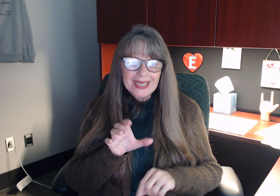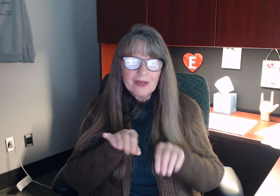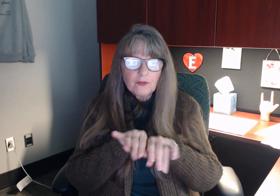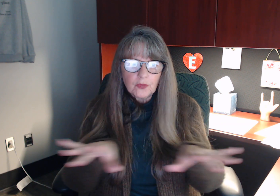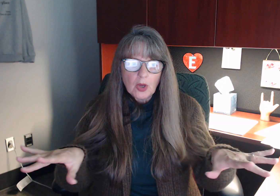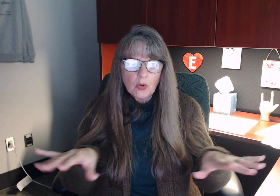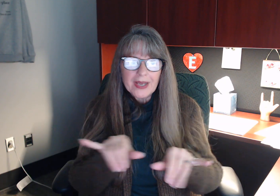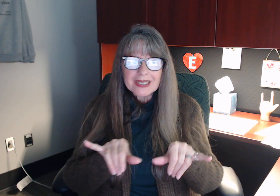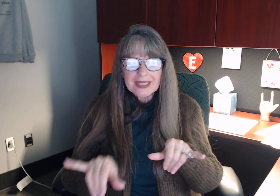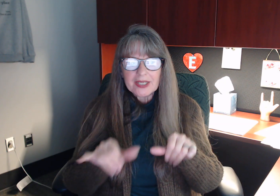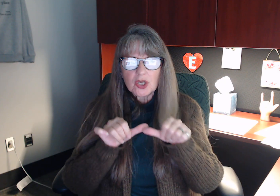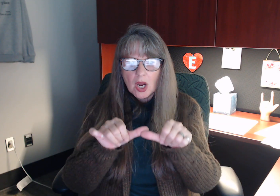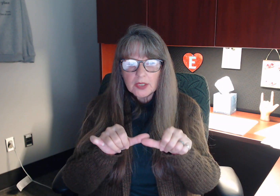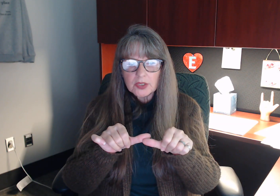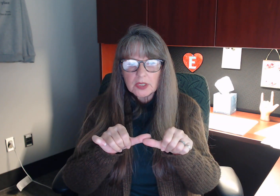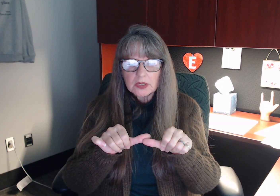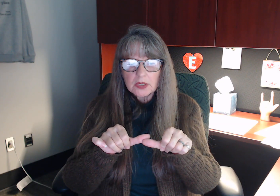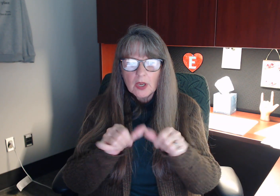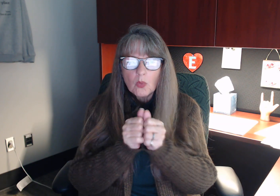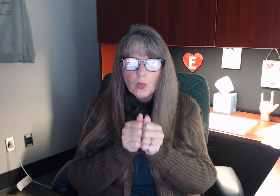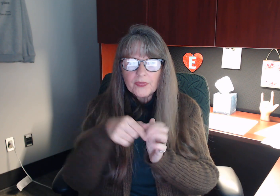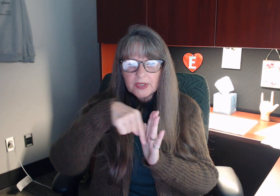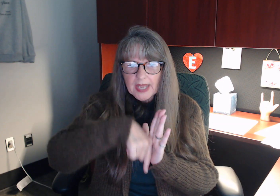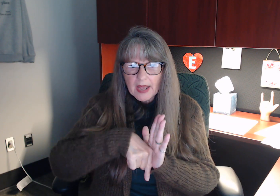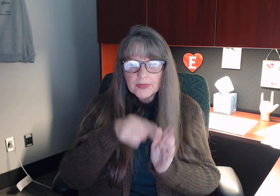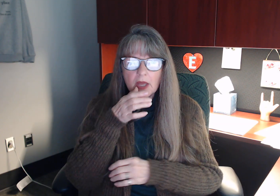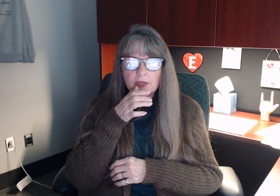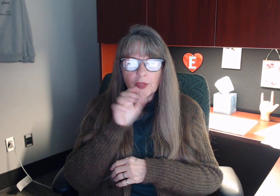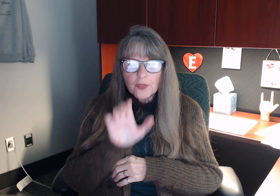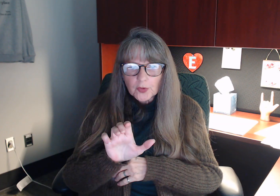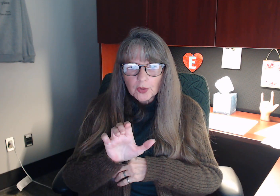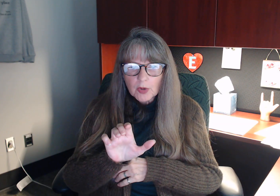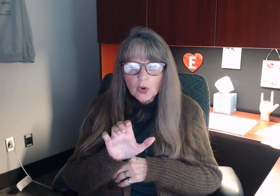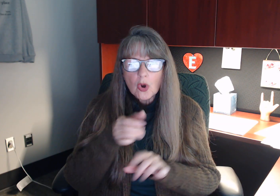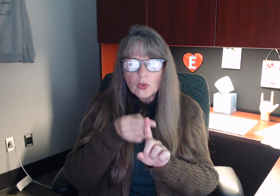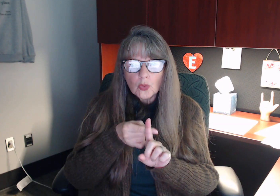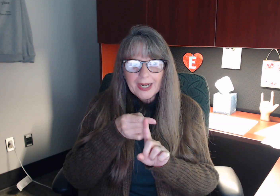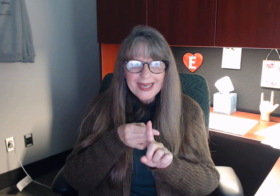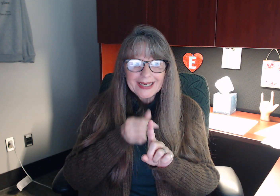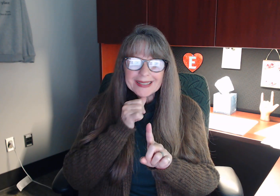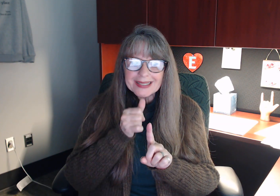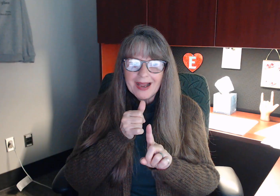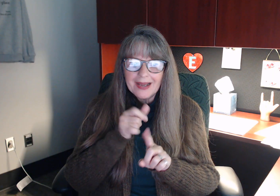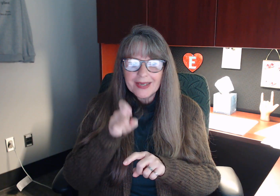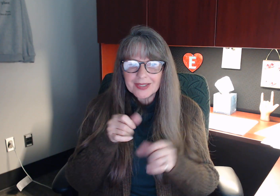heat flow stays constant with the depth, the thermal gradient is not